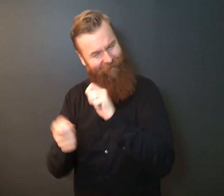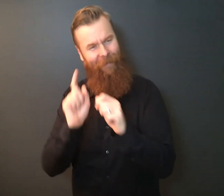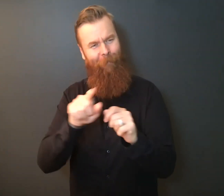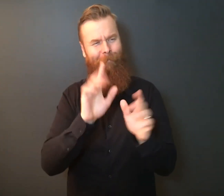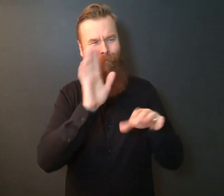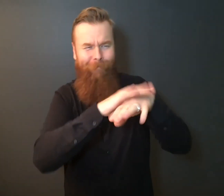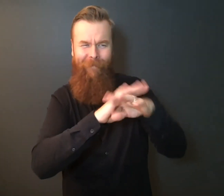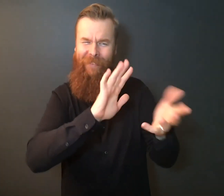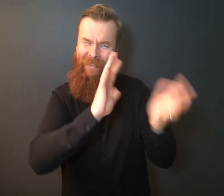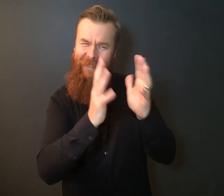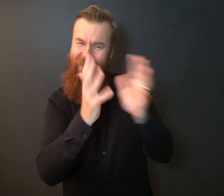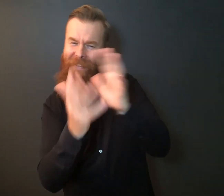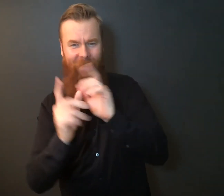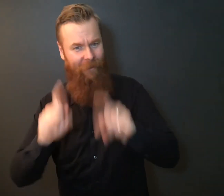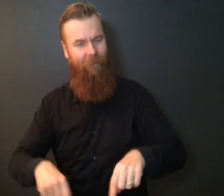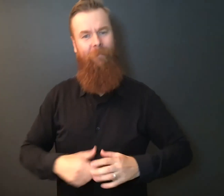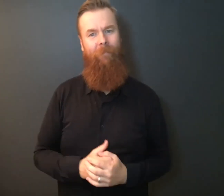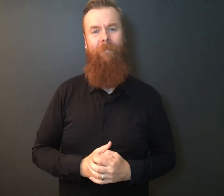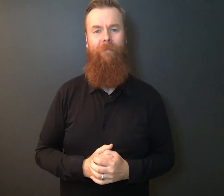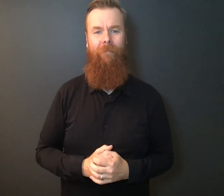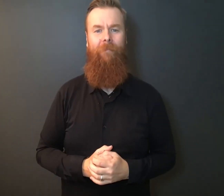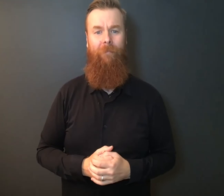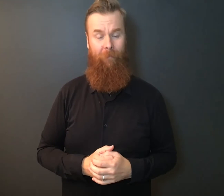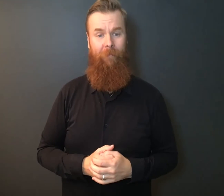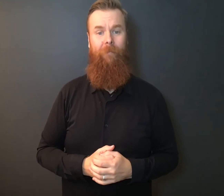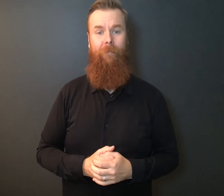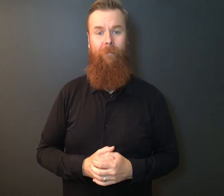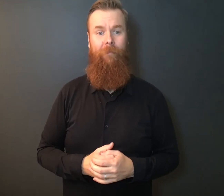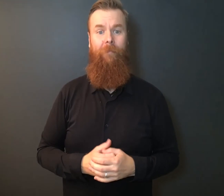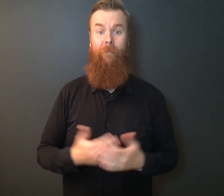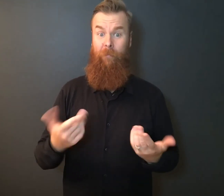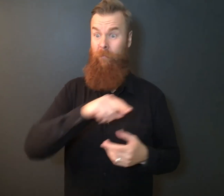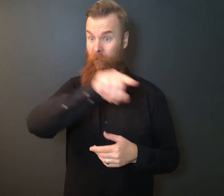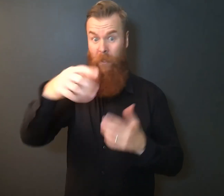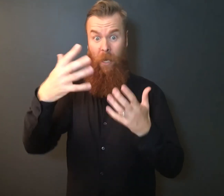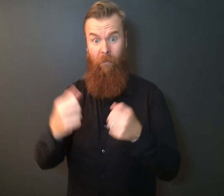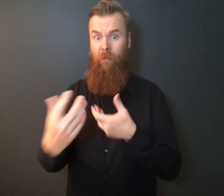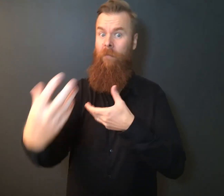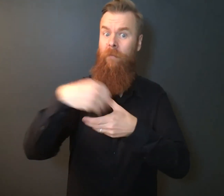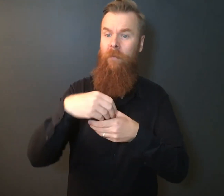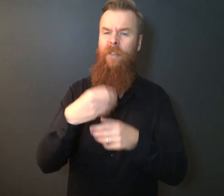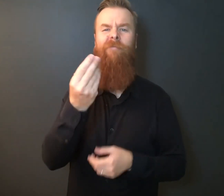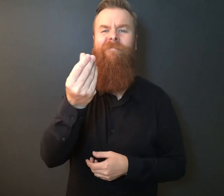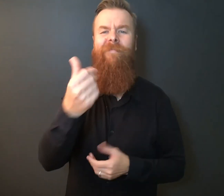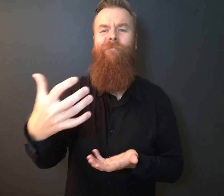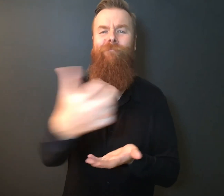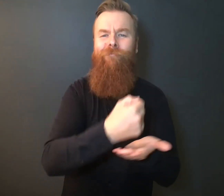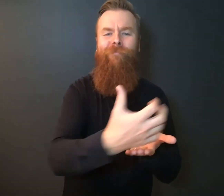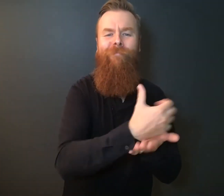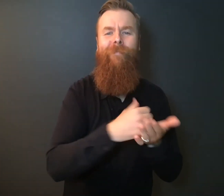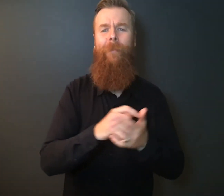encourage inclusion coming from a charity of thinking, right? Yeah.